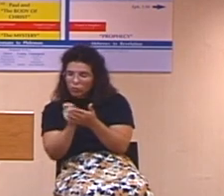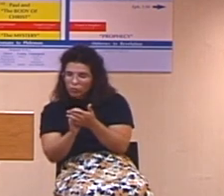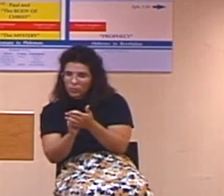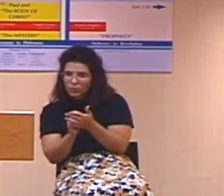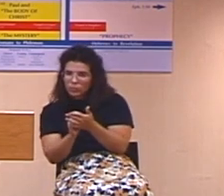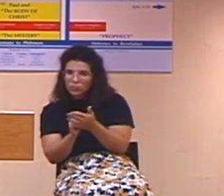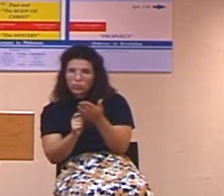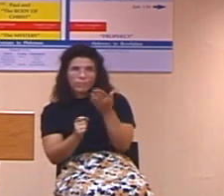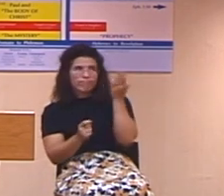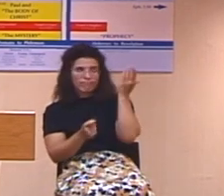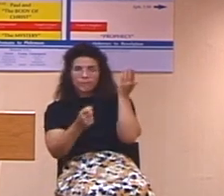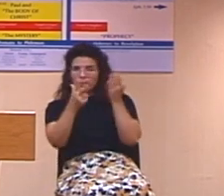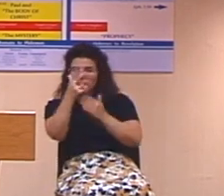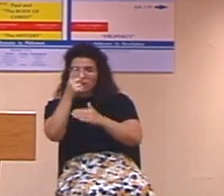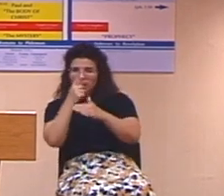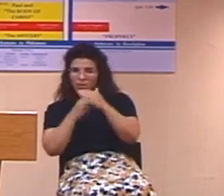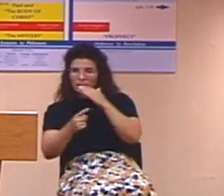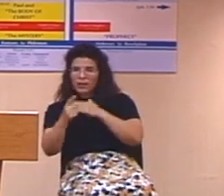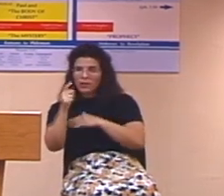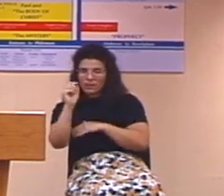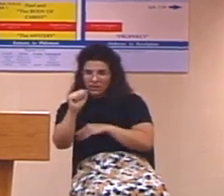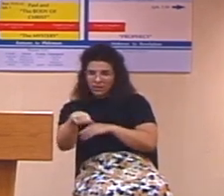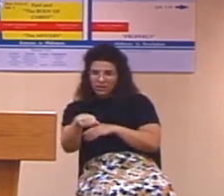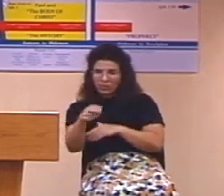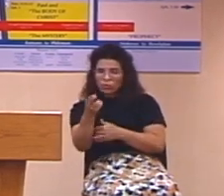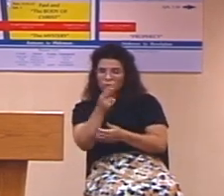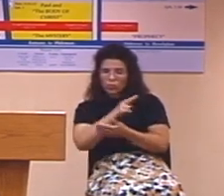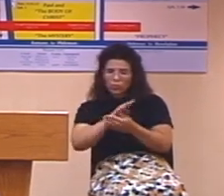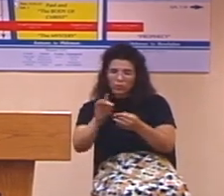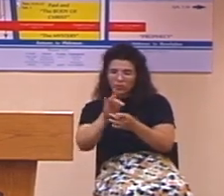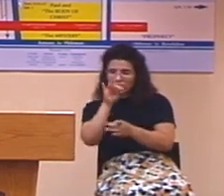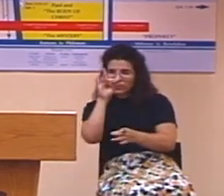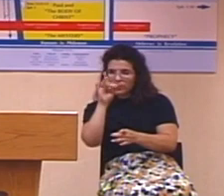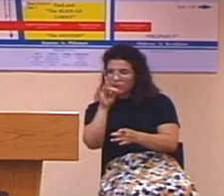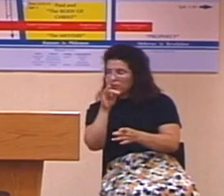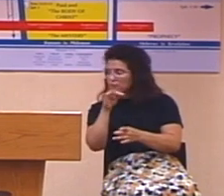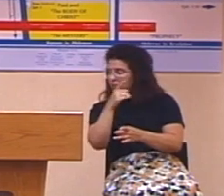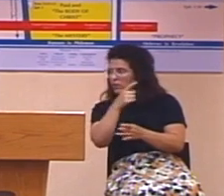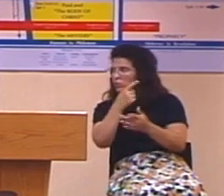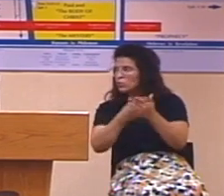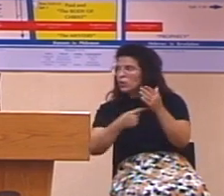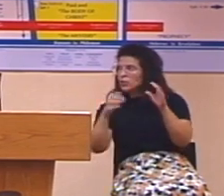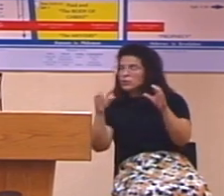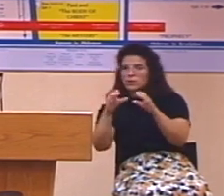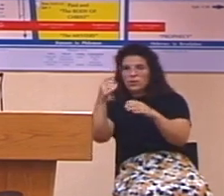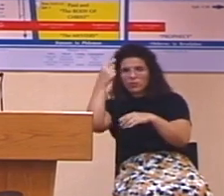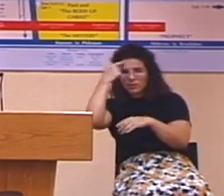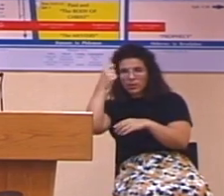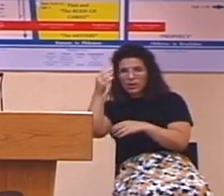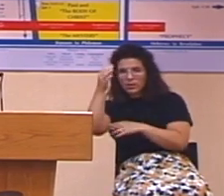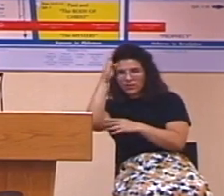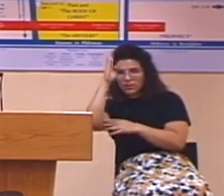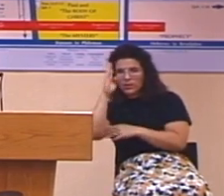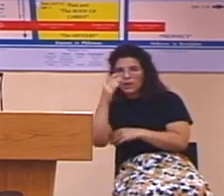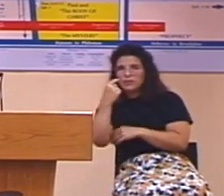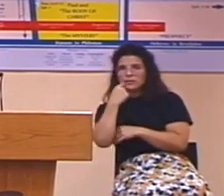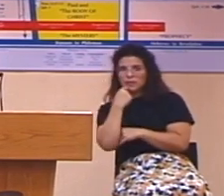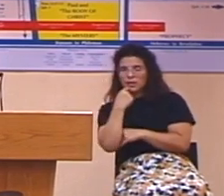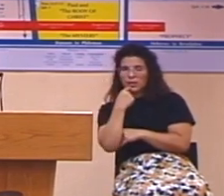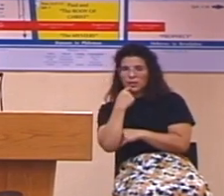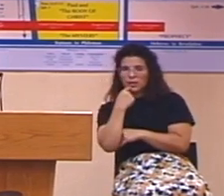Scriptures? The Godhead did. The Holy Spirit, the work... Here's what does the mind of God